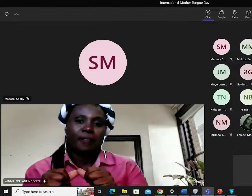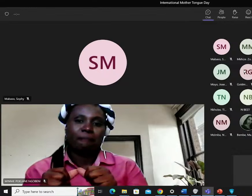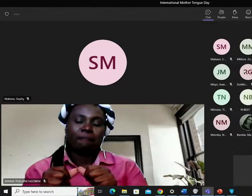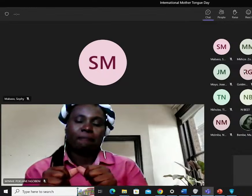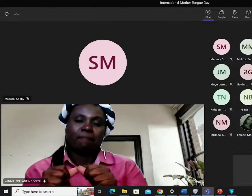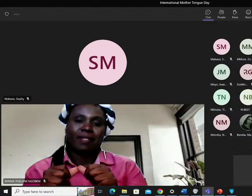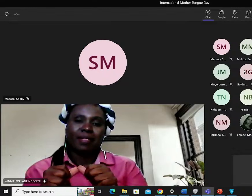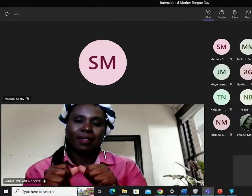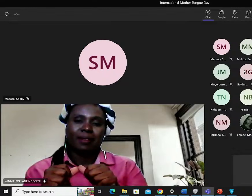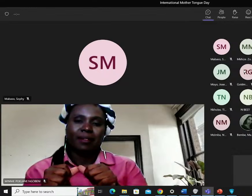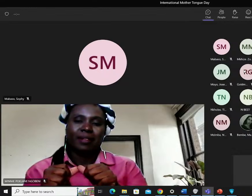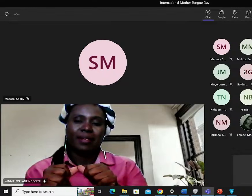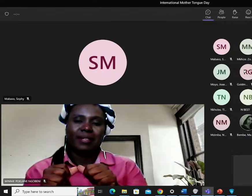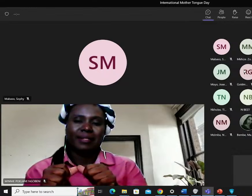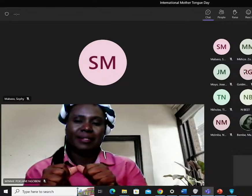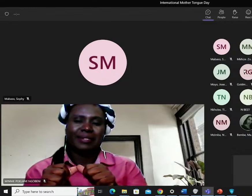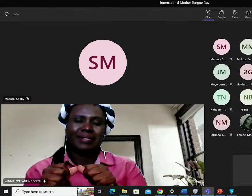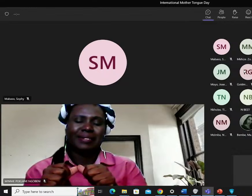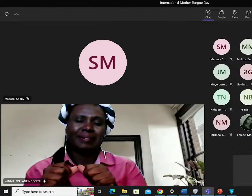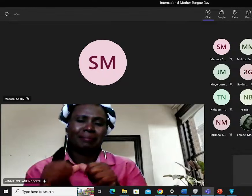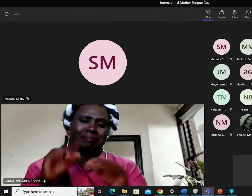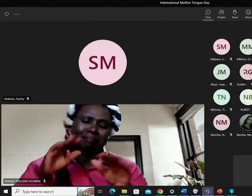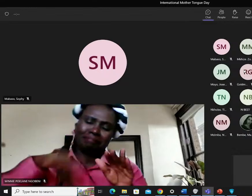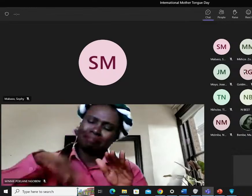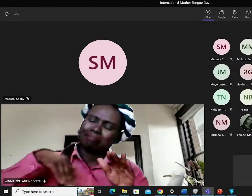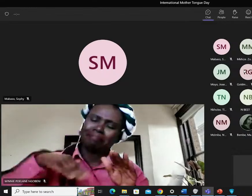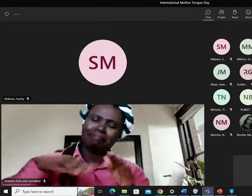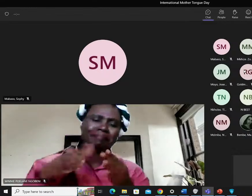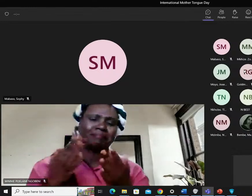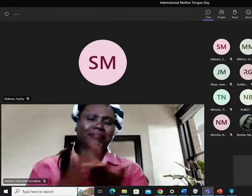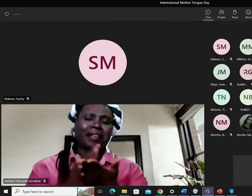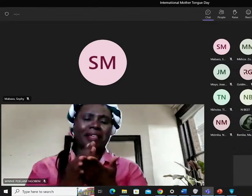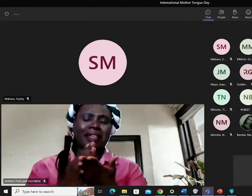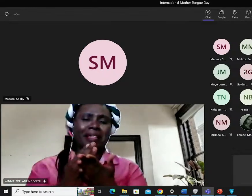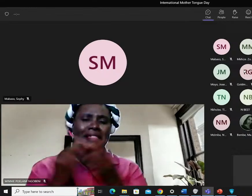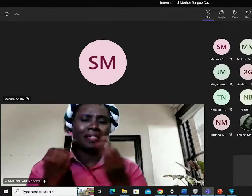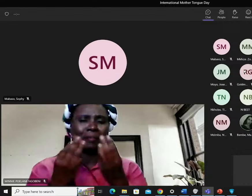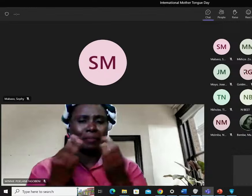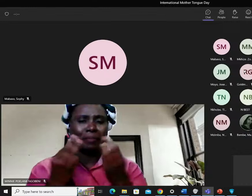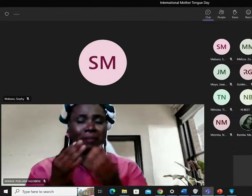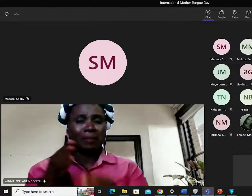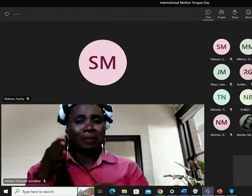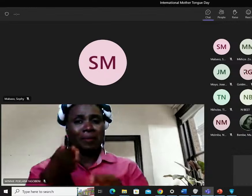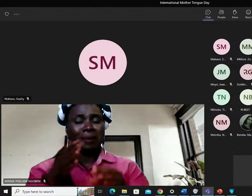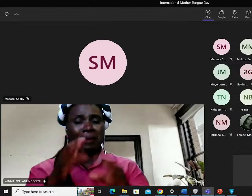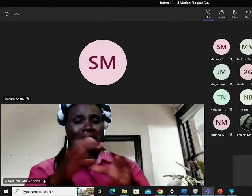Yes, I'm not undermining other people, but your department